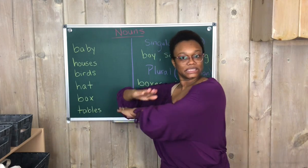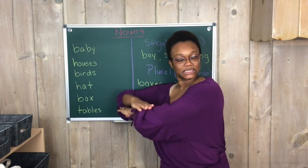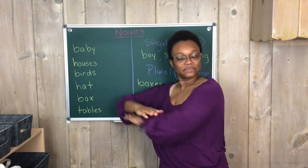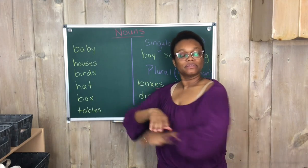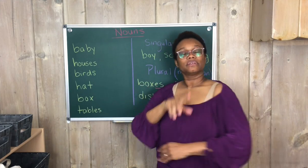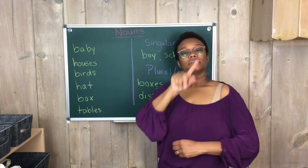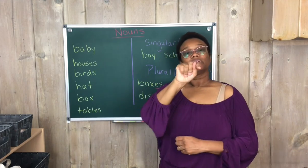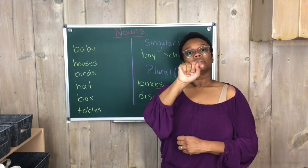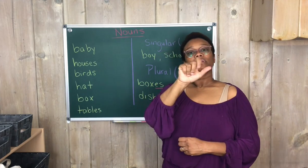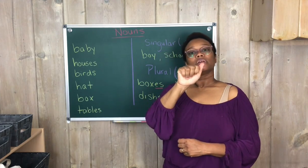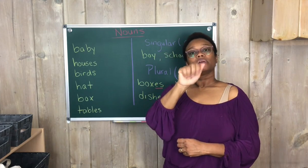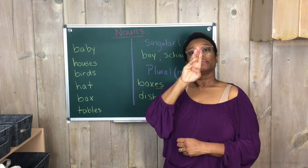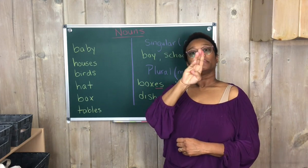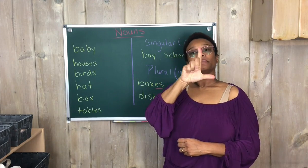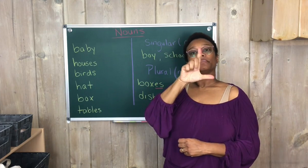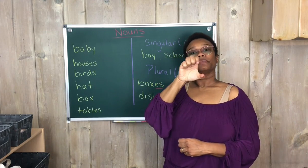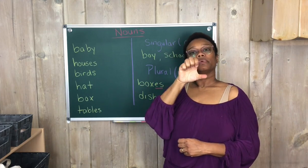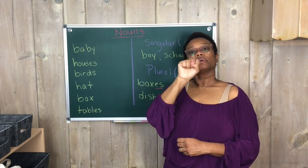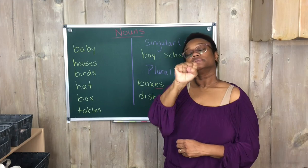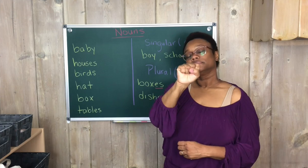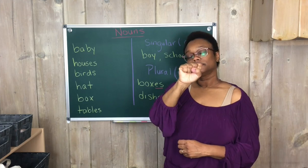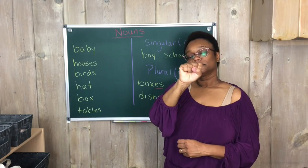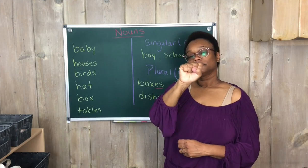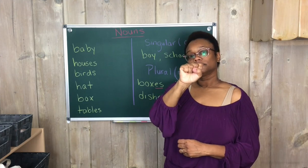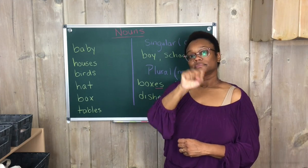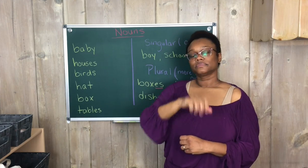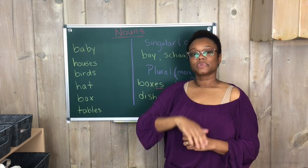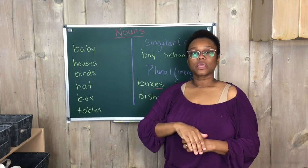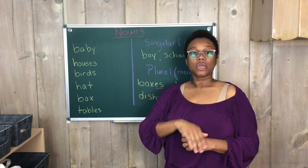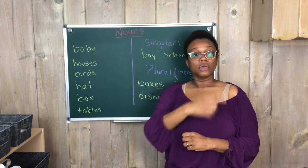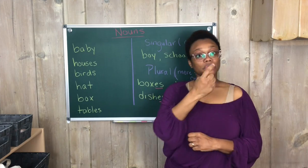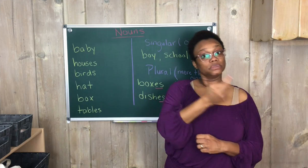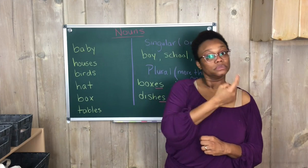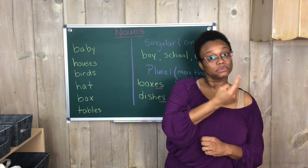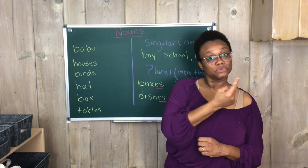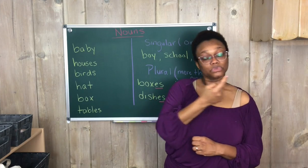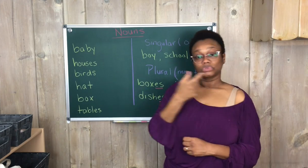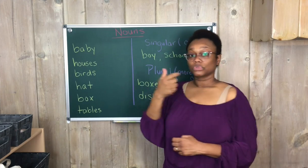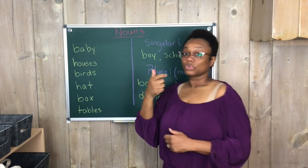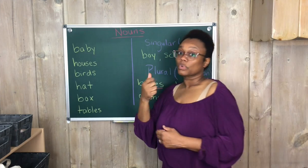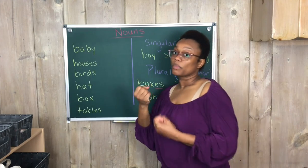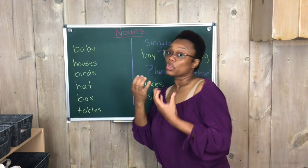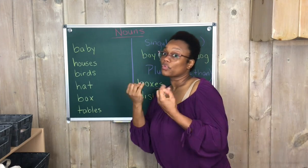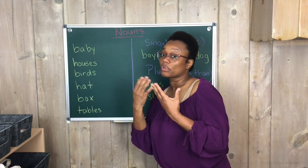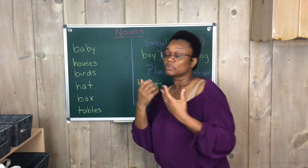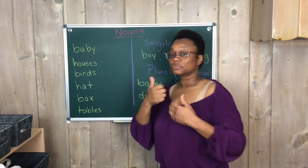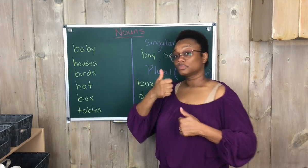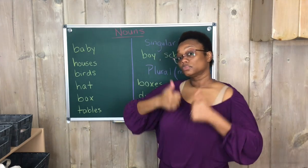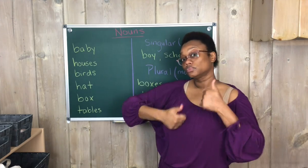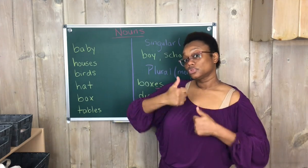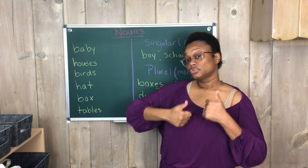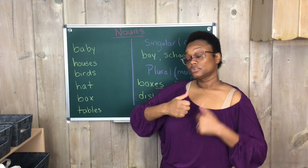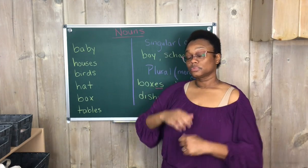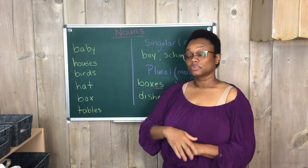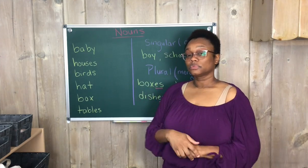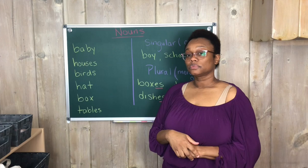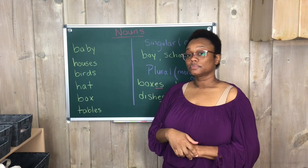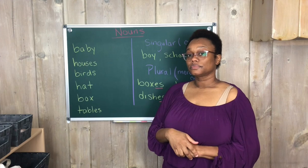The last is tables, T-A-B-L-E-S. Is that singular or plural?